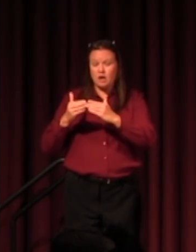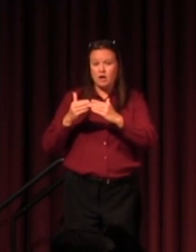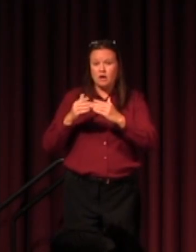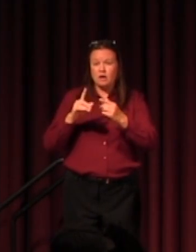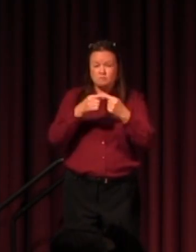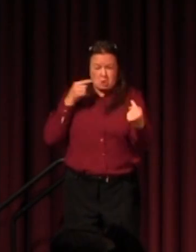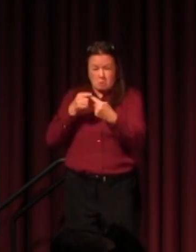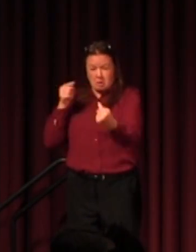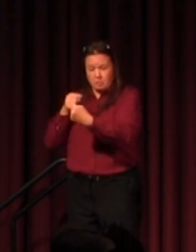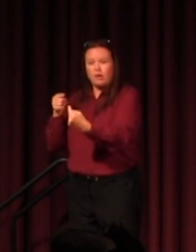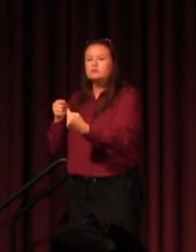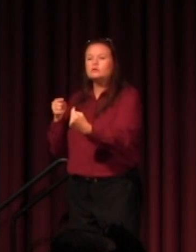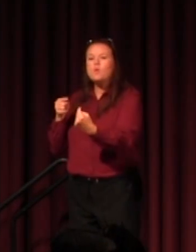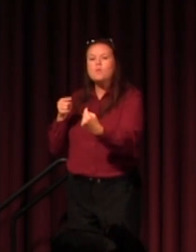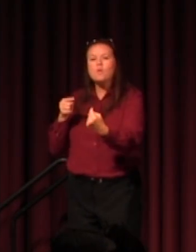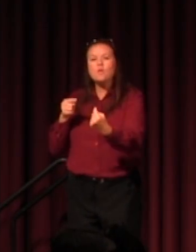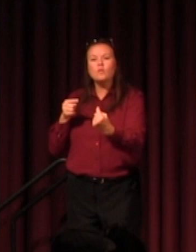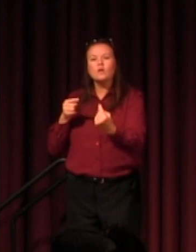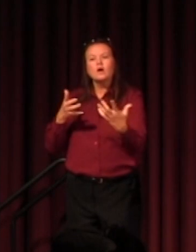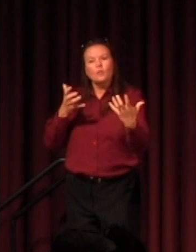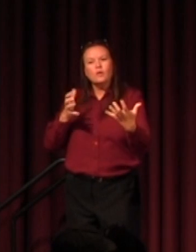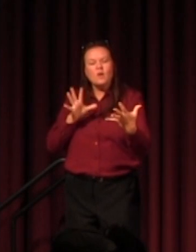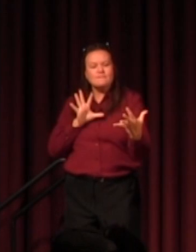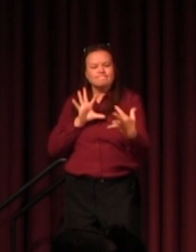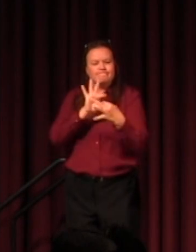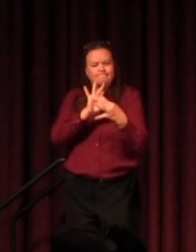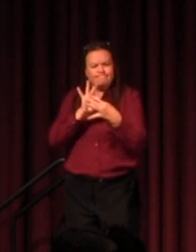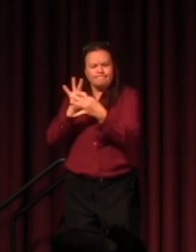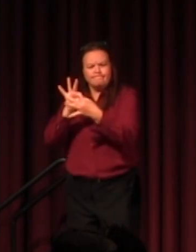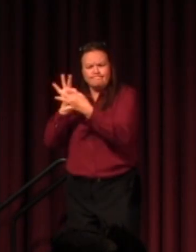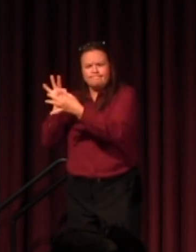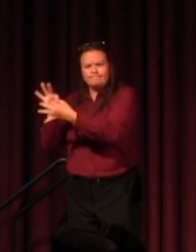together. As we tackle the issues that DeShane talked about,